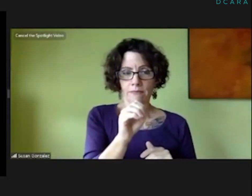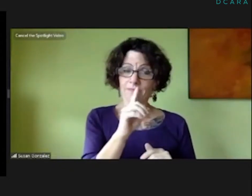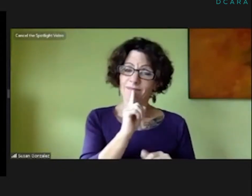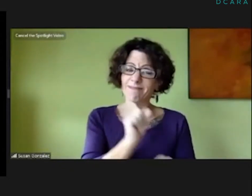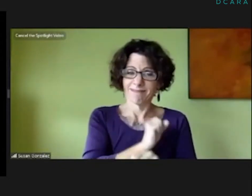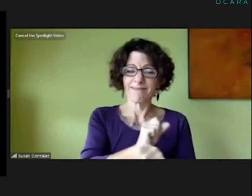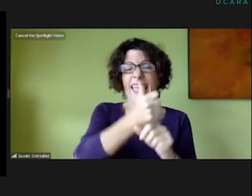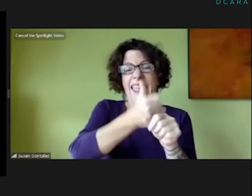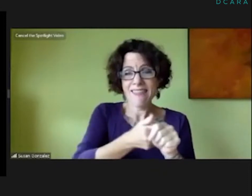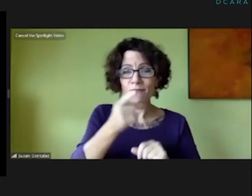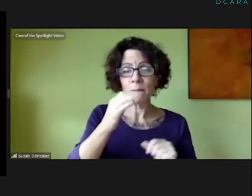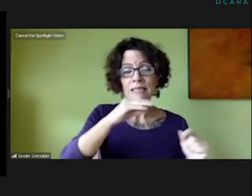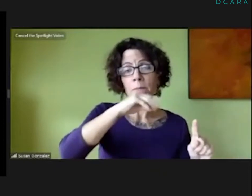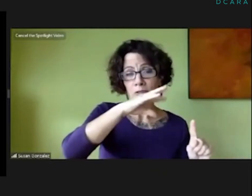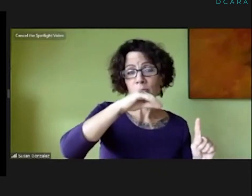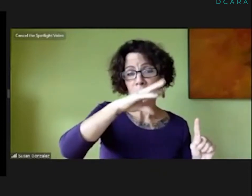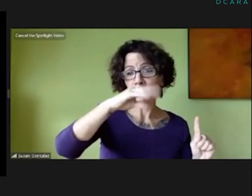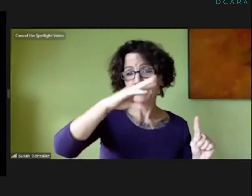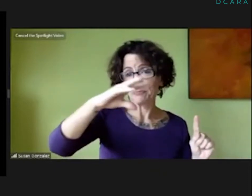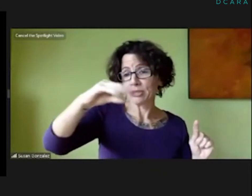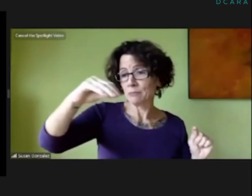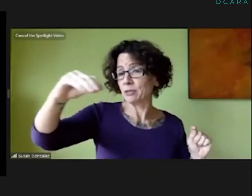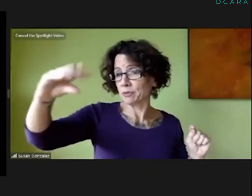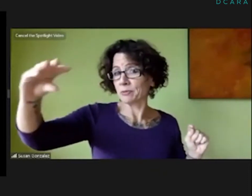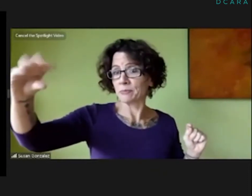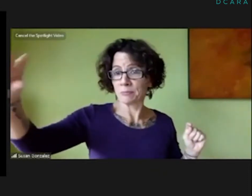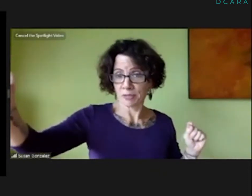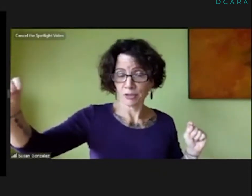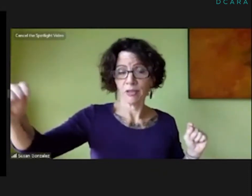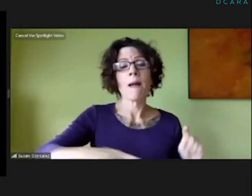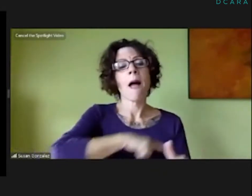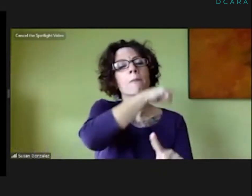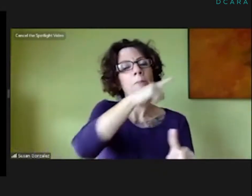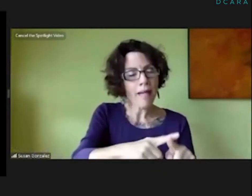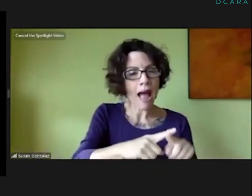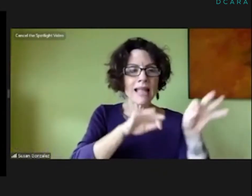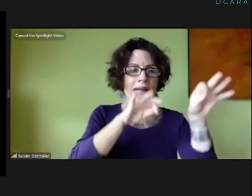And after discussing with them, they were going to photograph each art piece that they own.